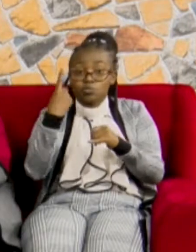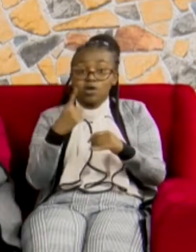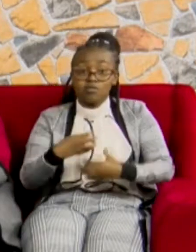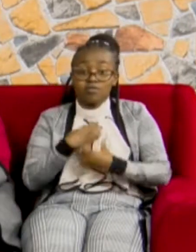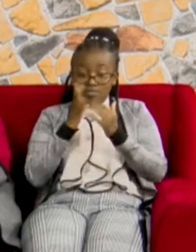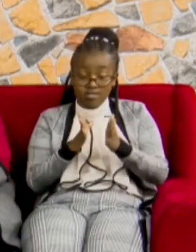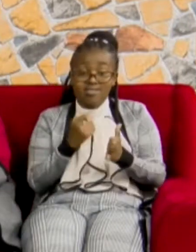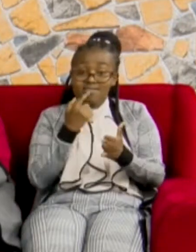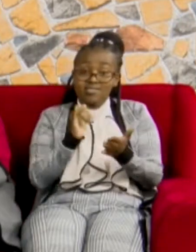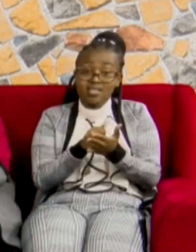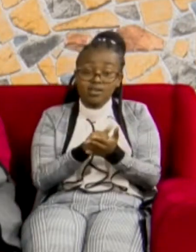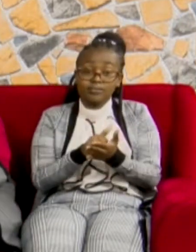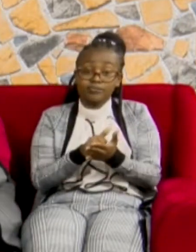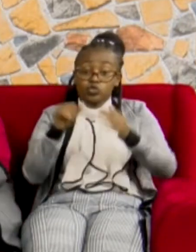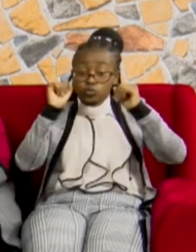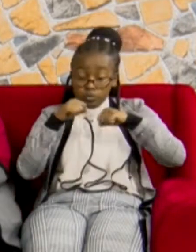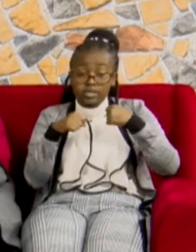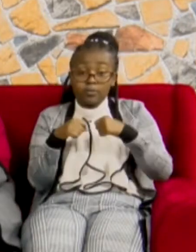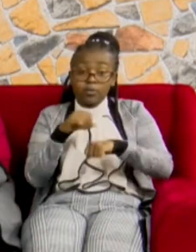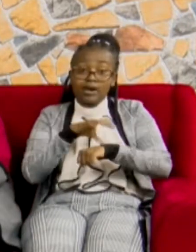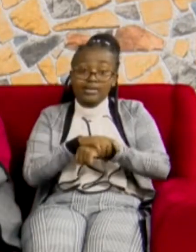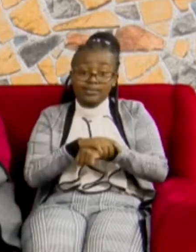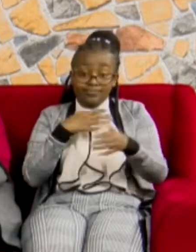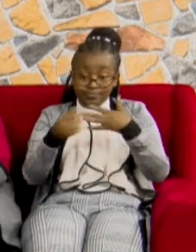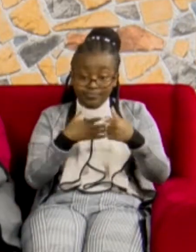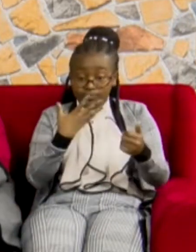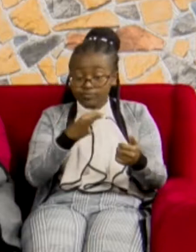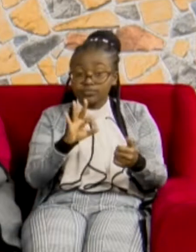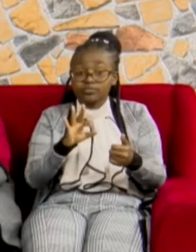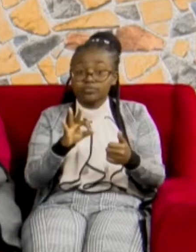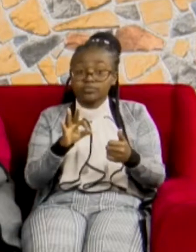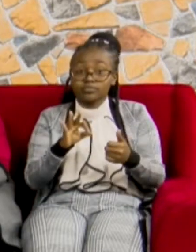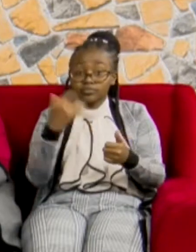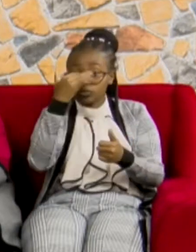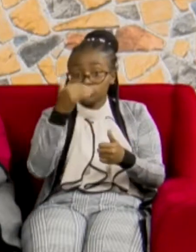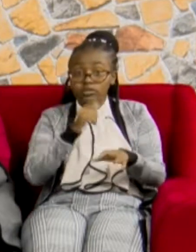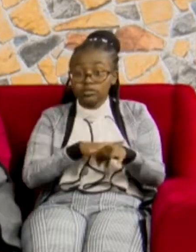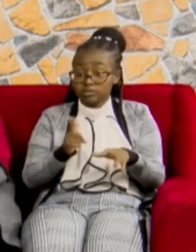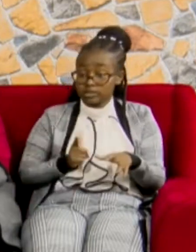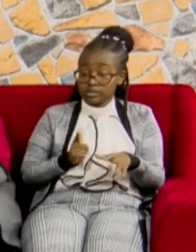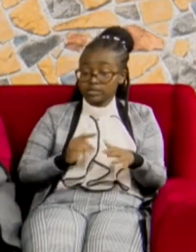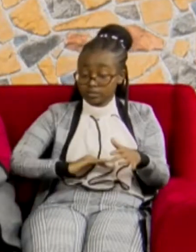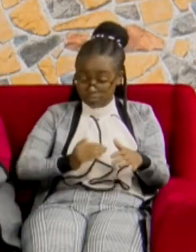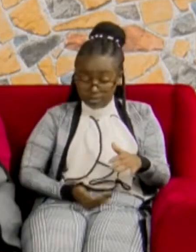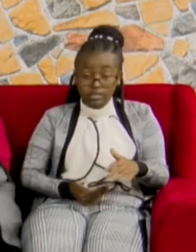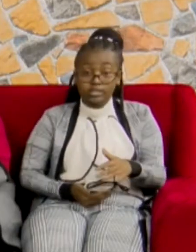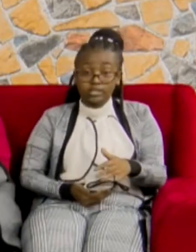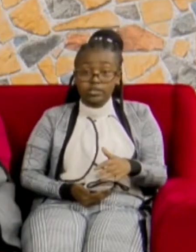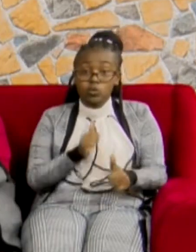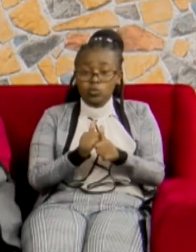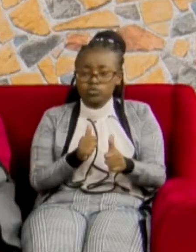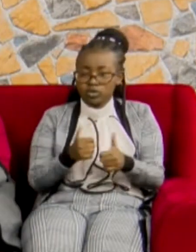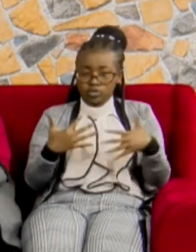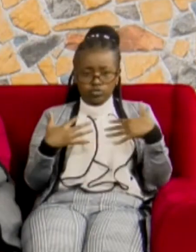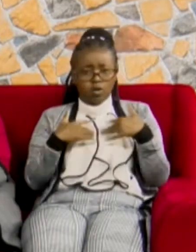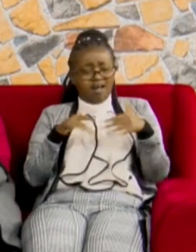guests had mentioned that actually you can catch symptoms of autism when a lady is pregnant, which is something we're like,